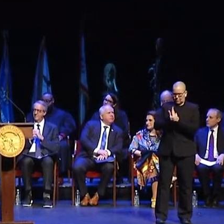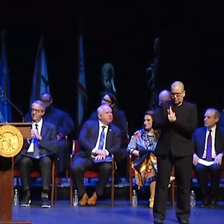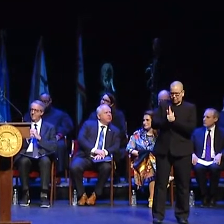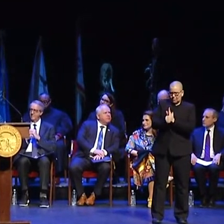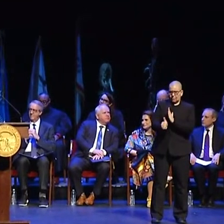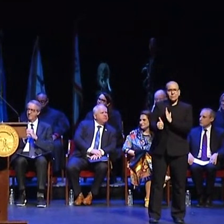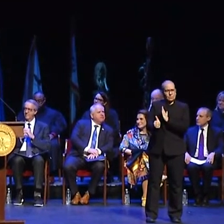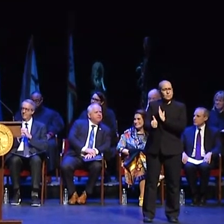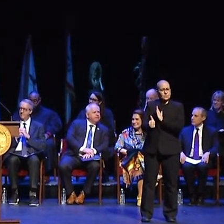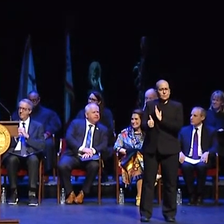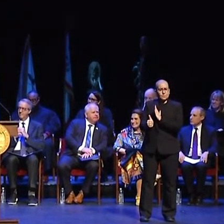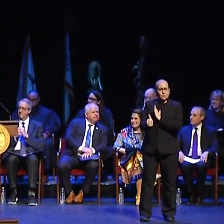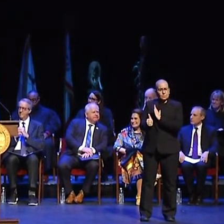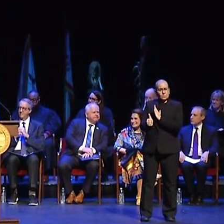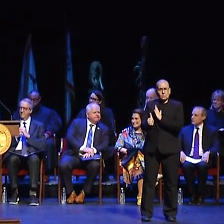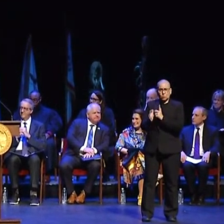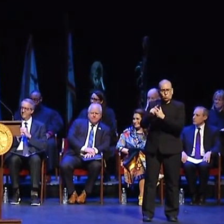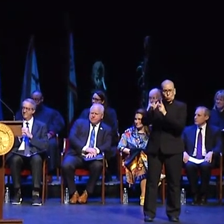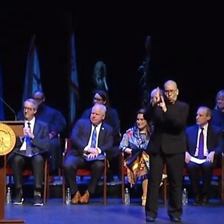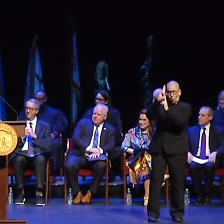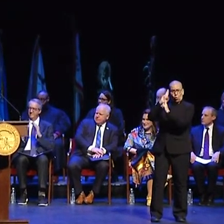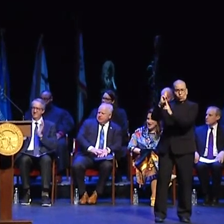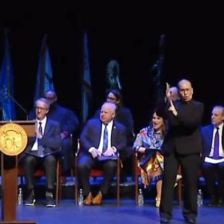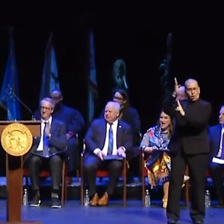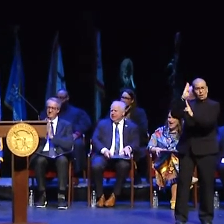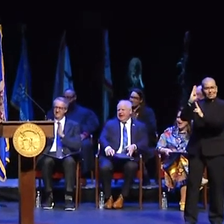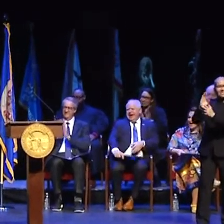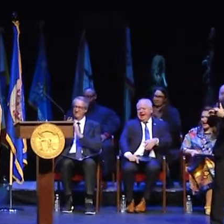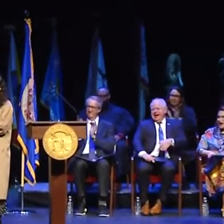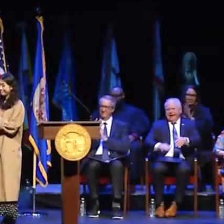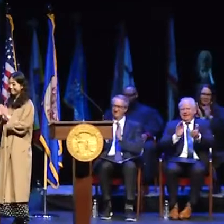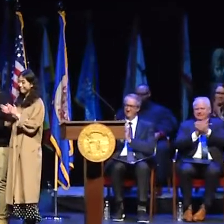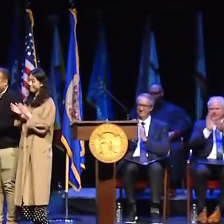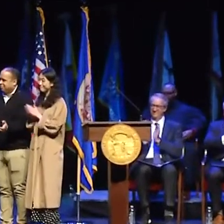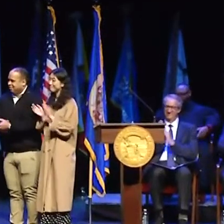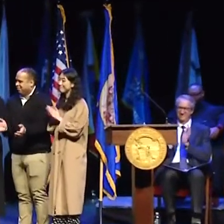God. So help me God. Congratulations. Thank you.